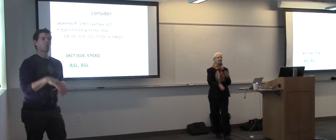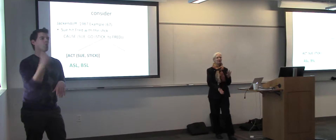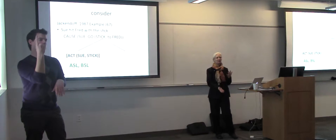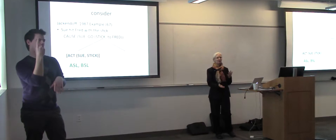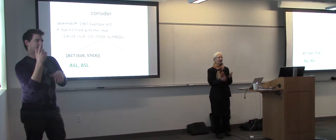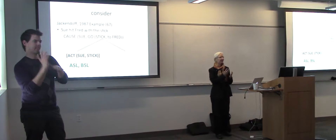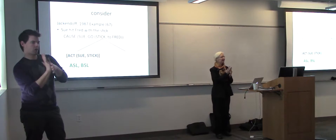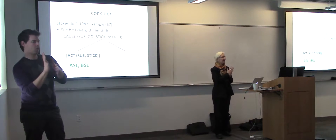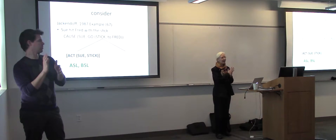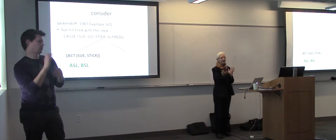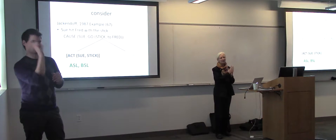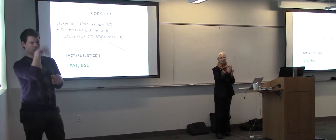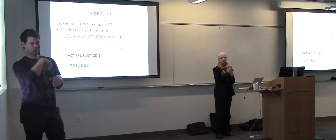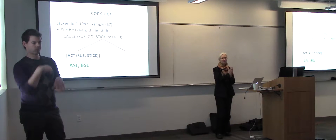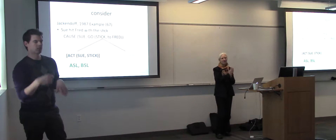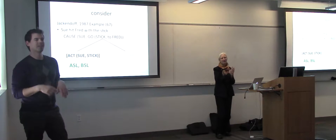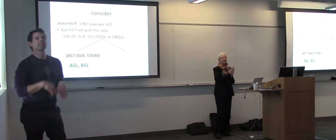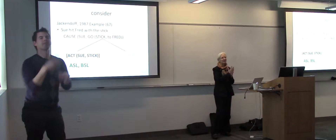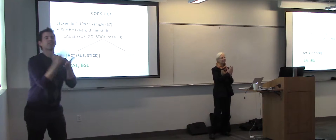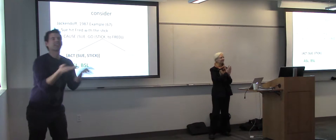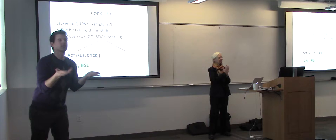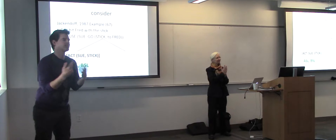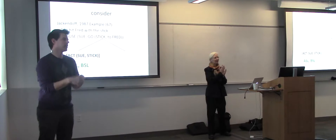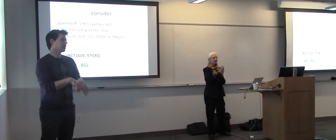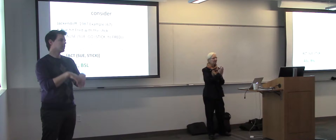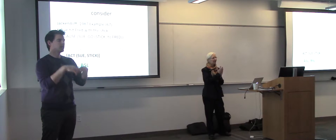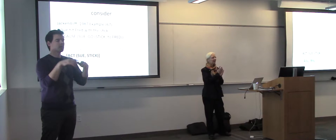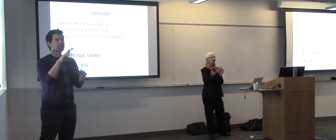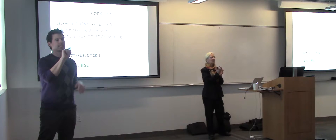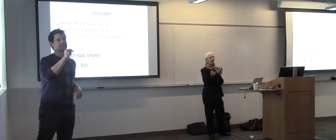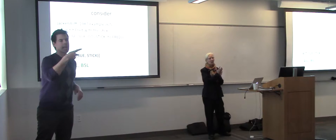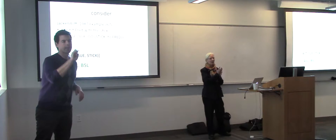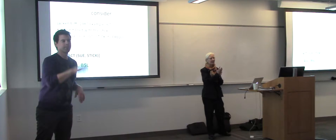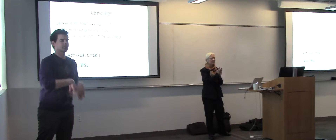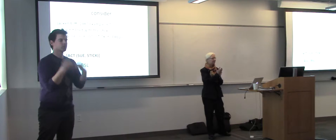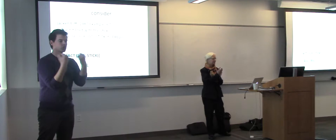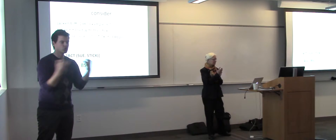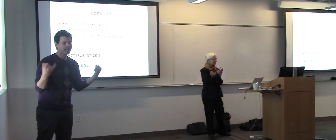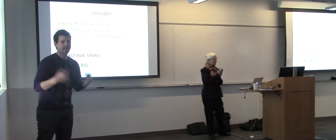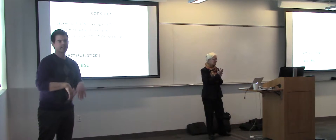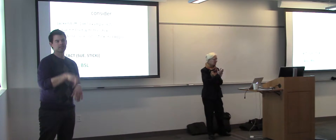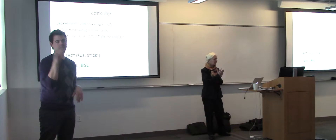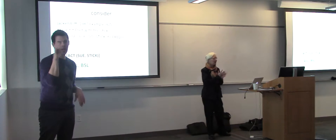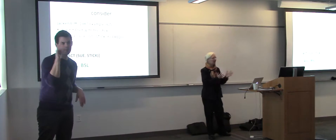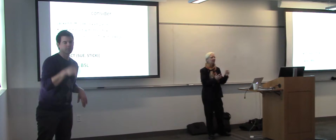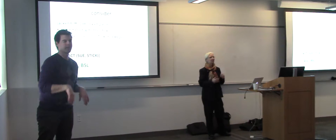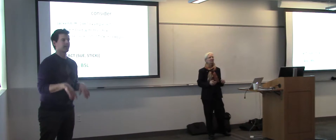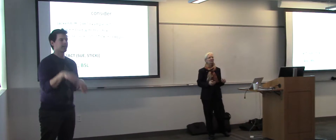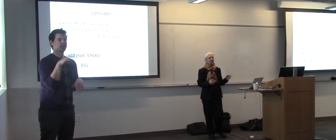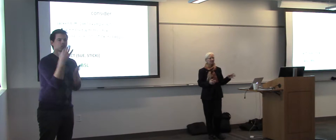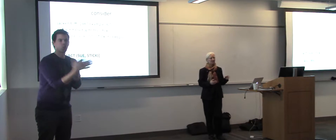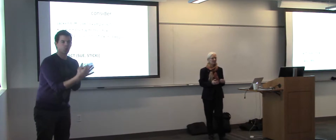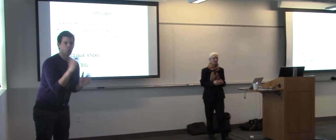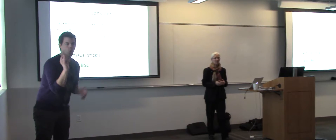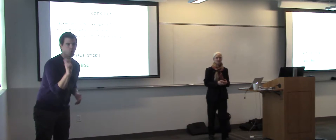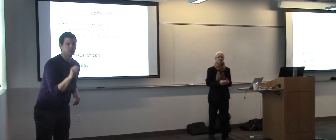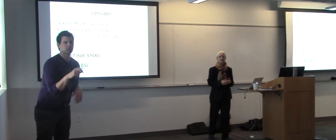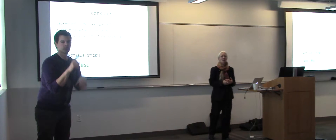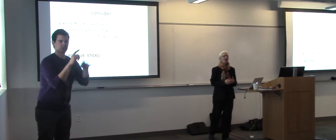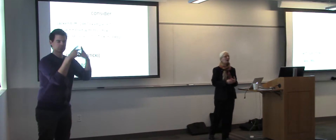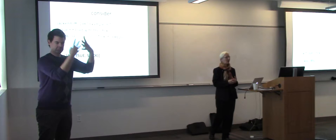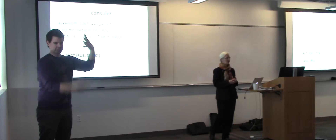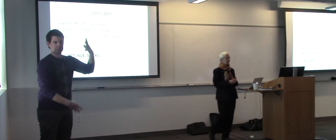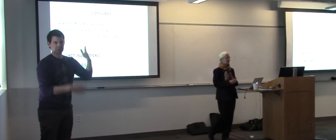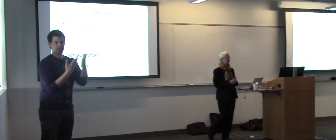11 objects were like tape and string and airplane, coin. And the 2 that you're going to see